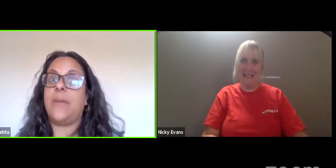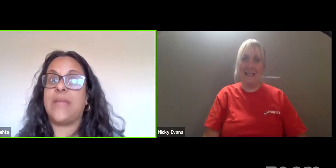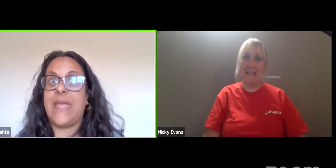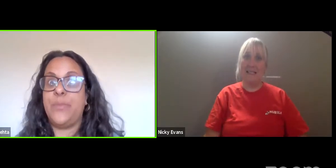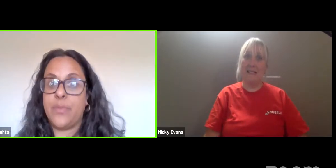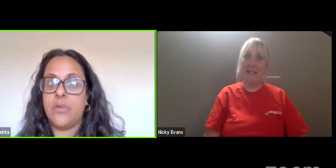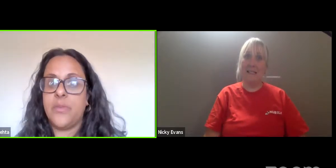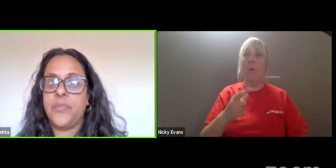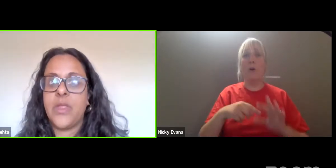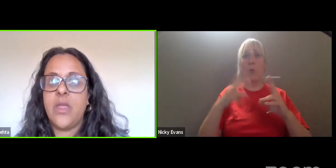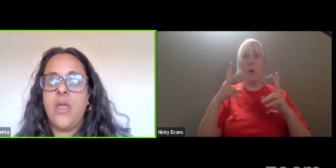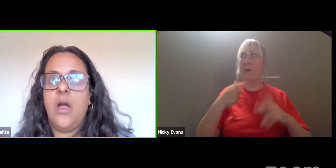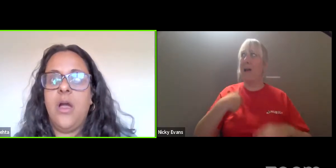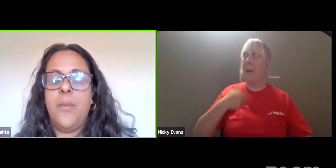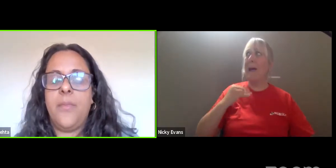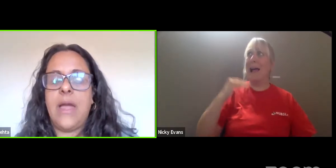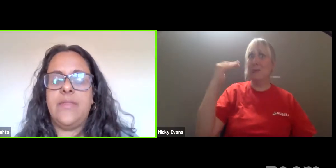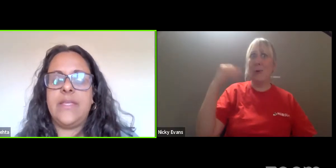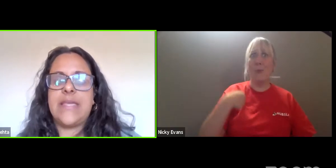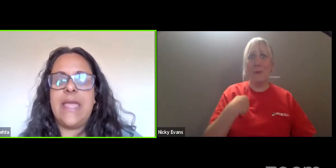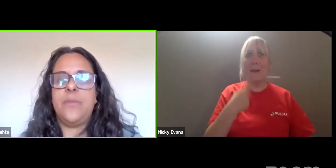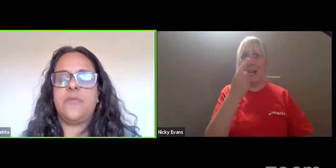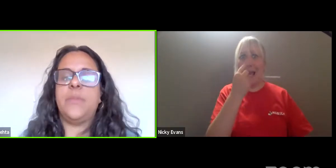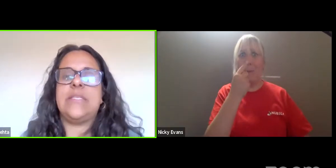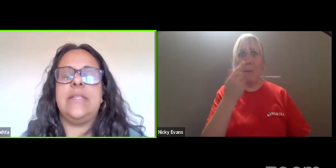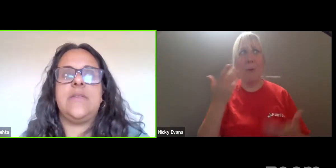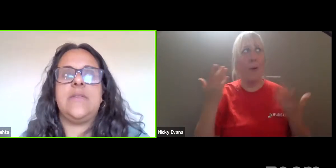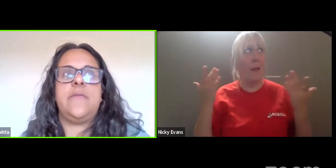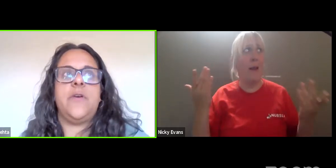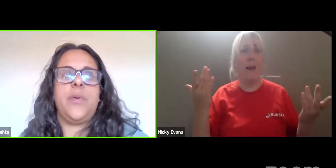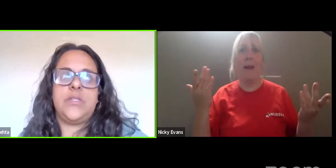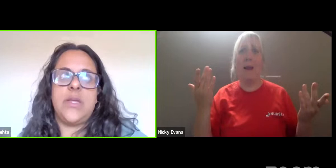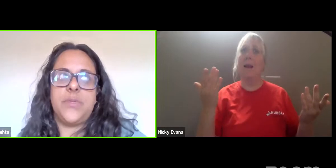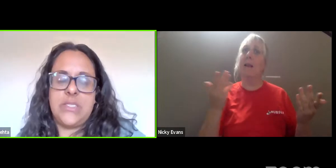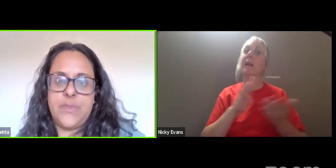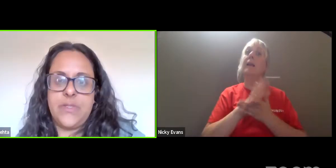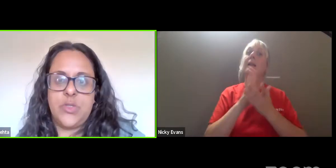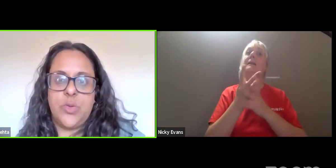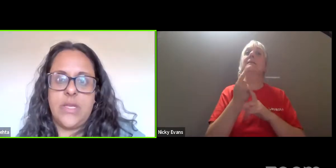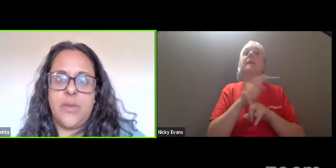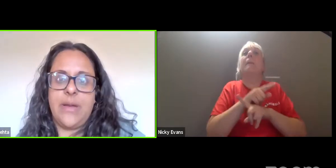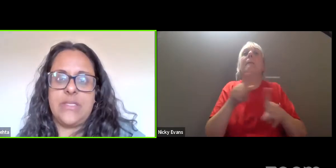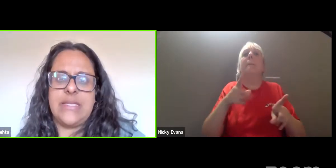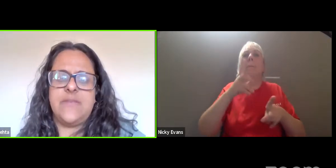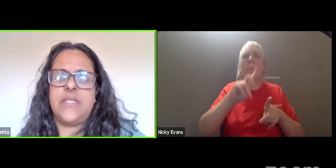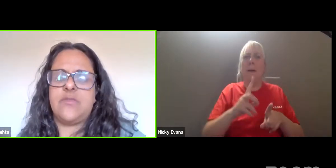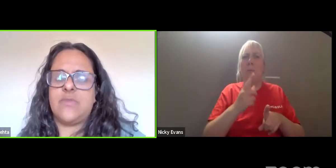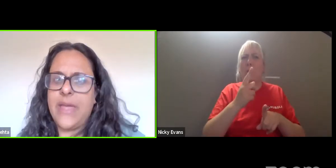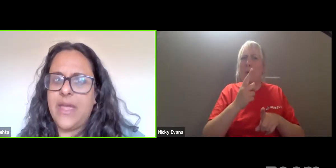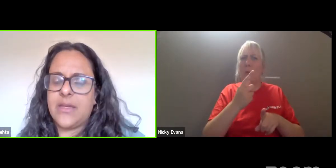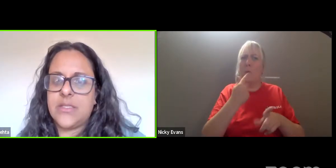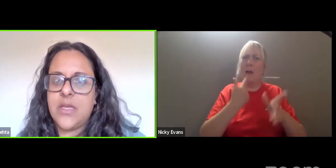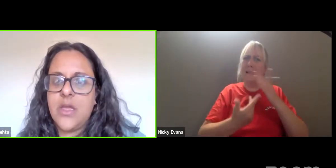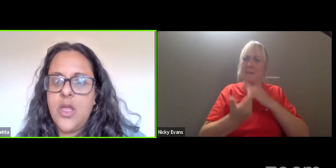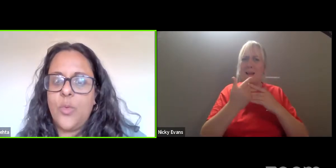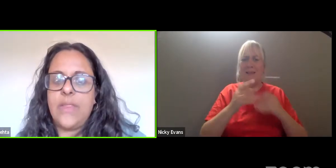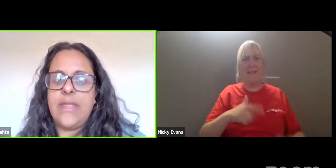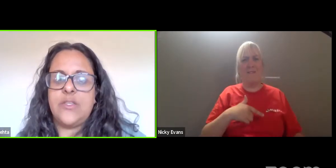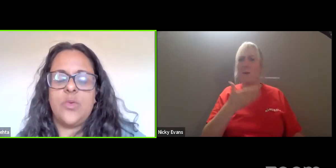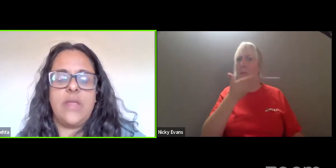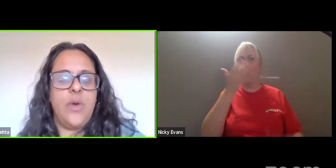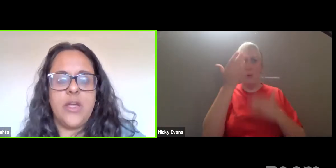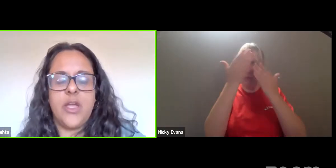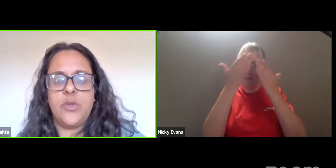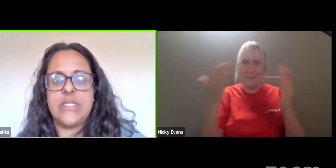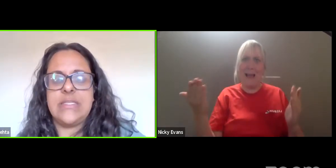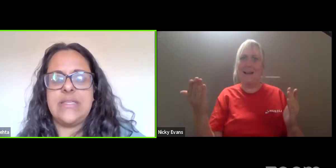adult, I am capable." And this came from a sense of some participants talking about a sense of disrespect when they